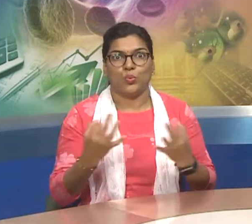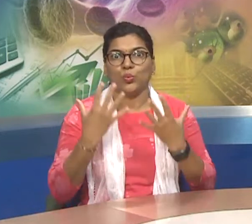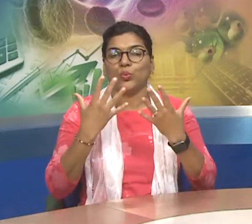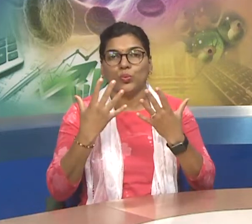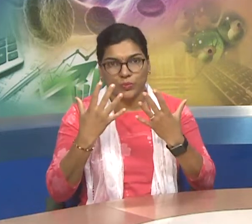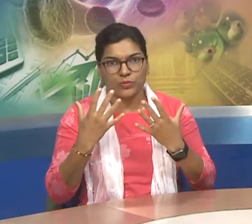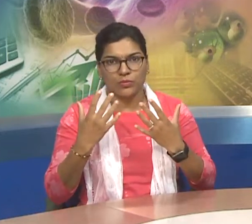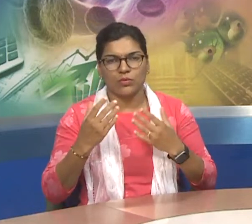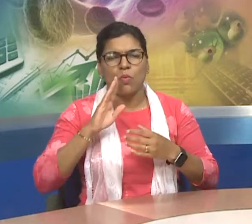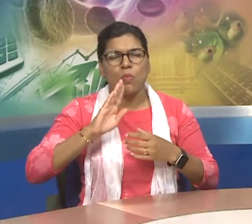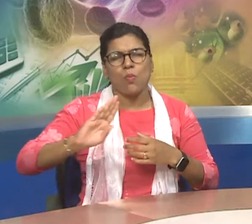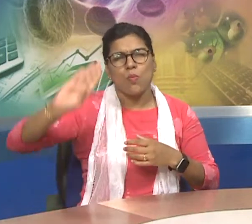Modern.